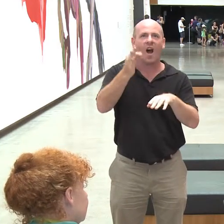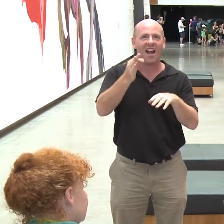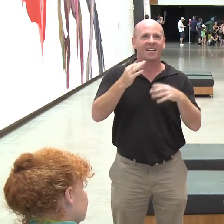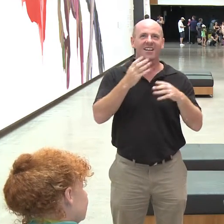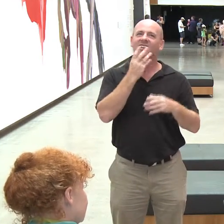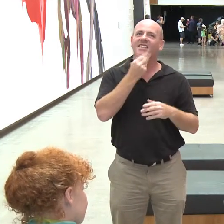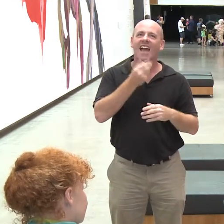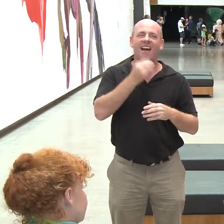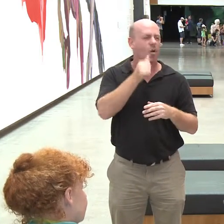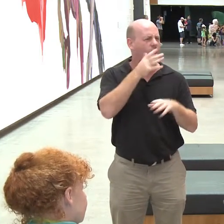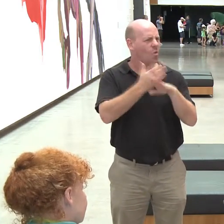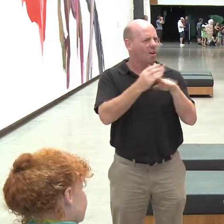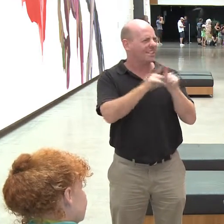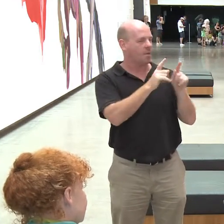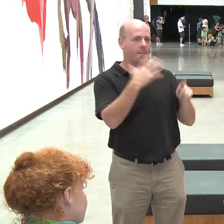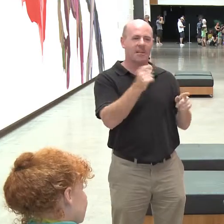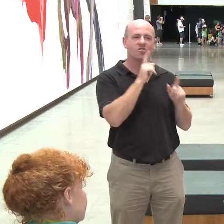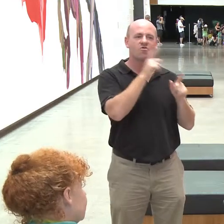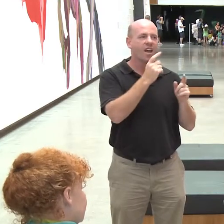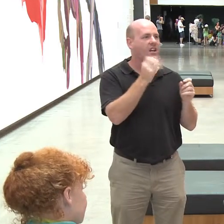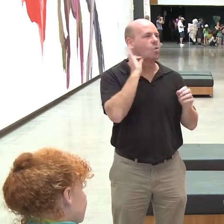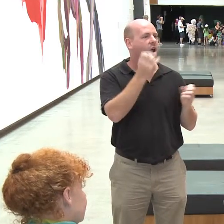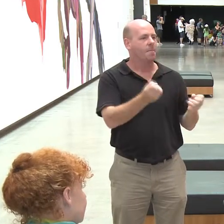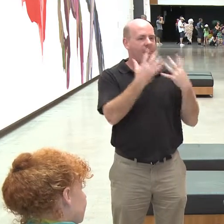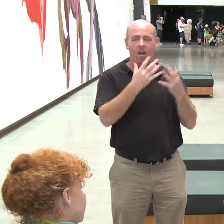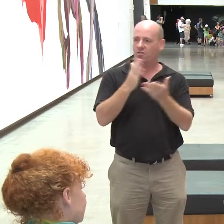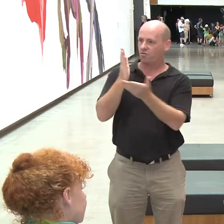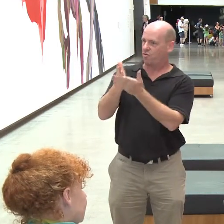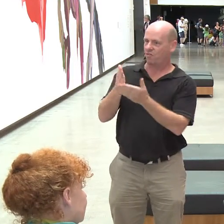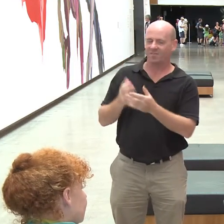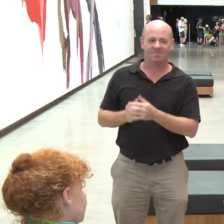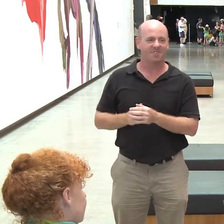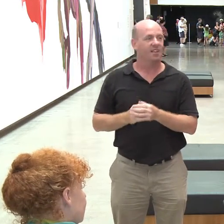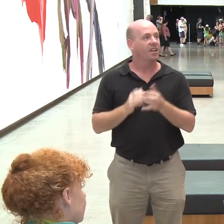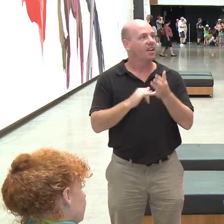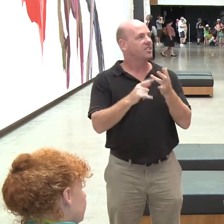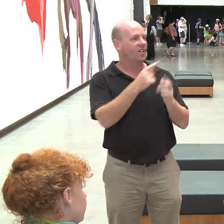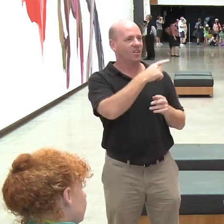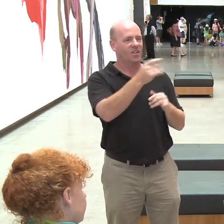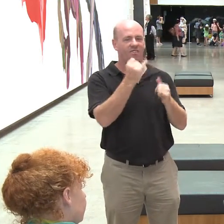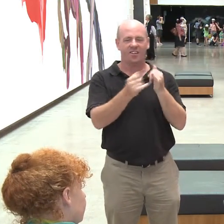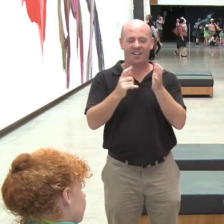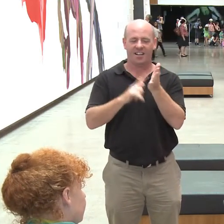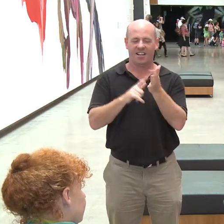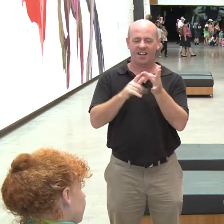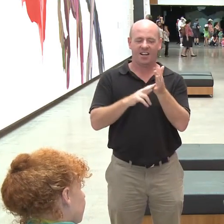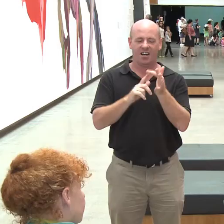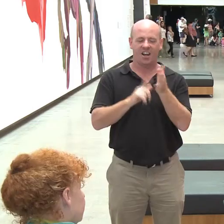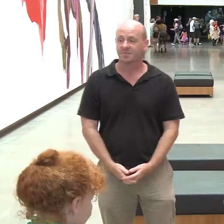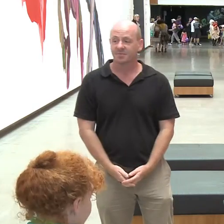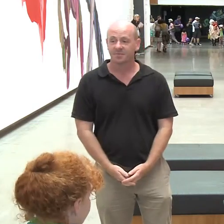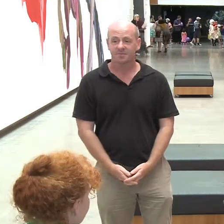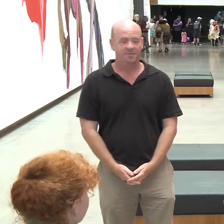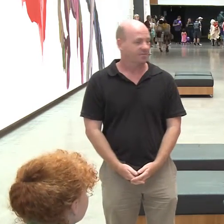red and white. Yes. Very true, yes. So it's a very lively combination,